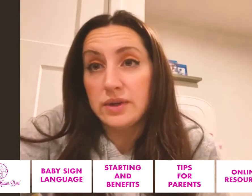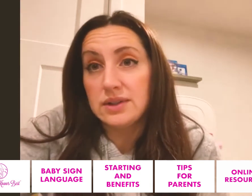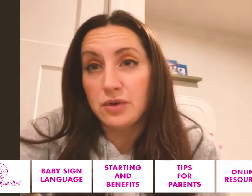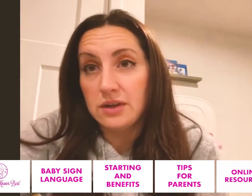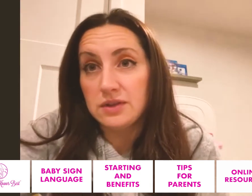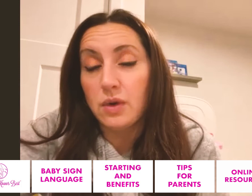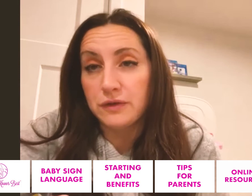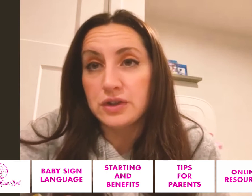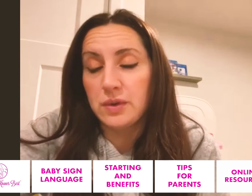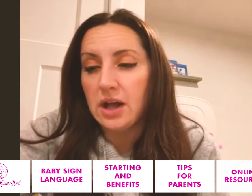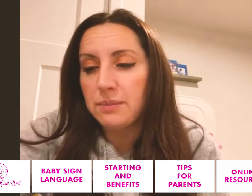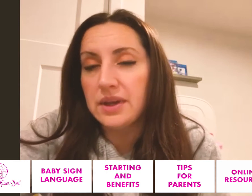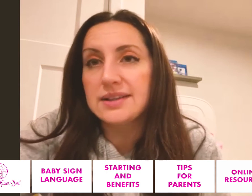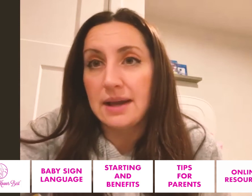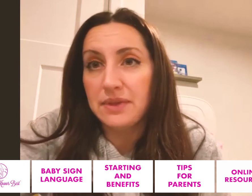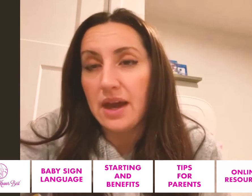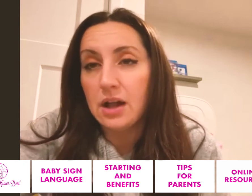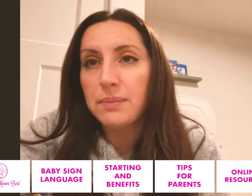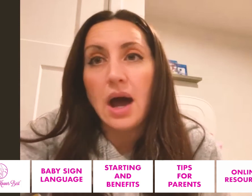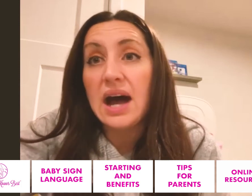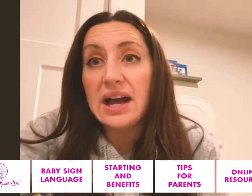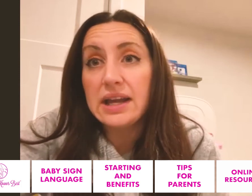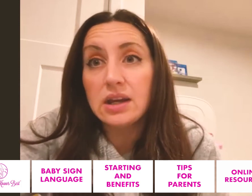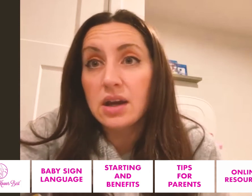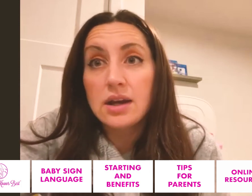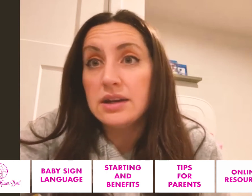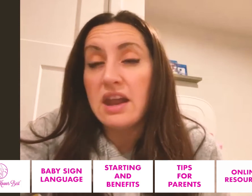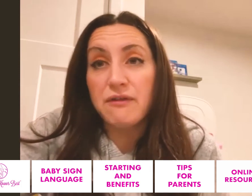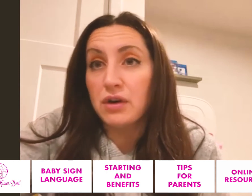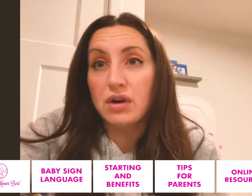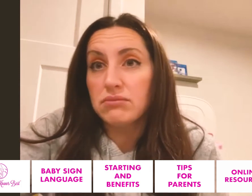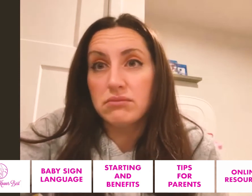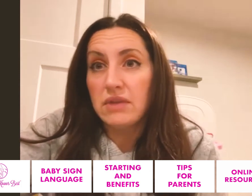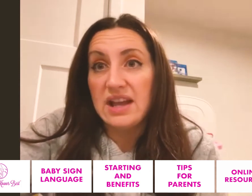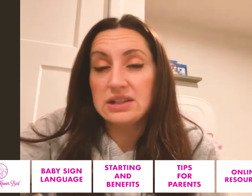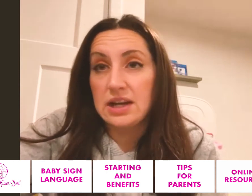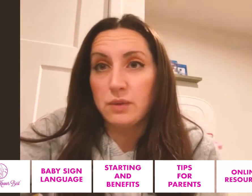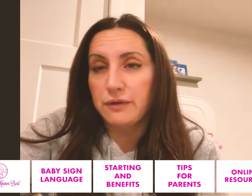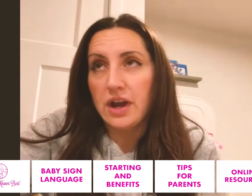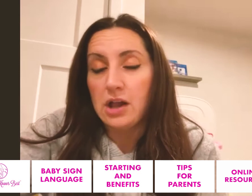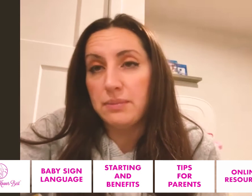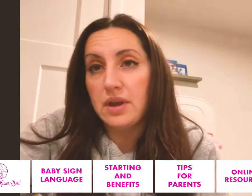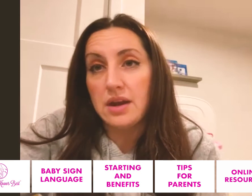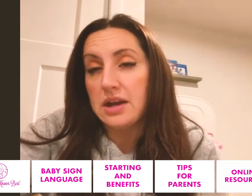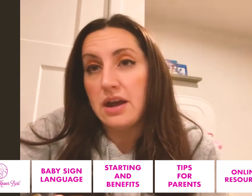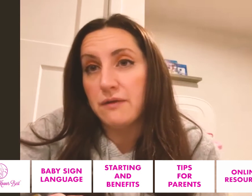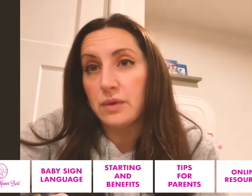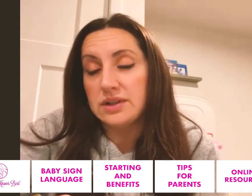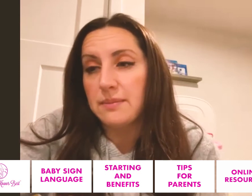someone offers you help, accept the help. I never asked anyone for help. And I never, when somebody was